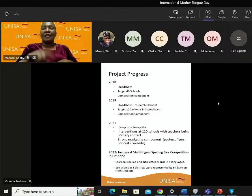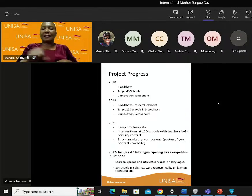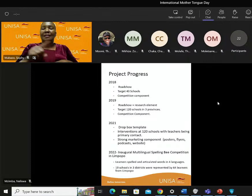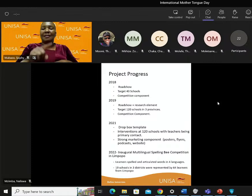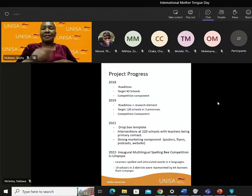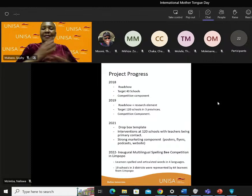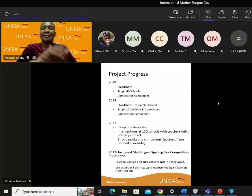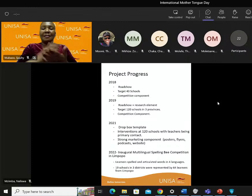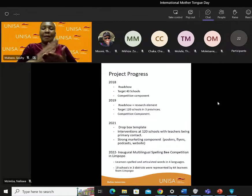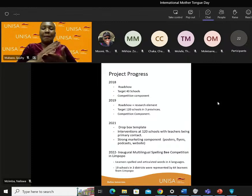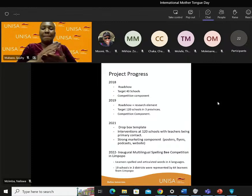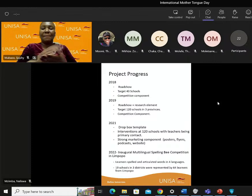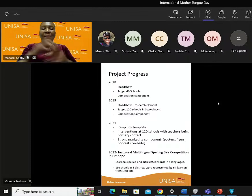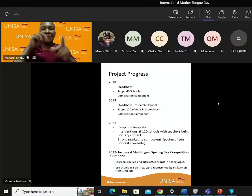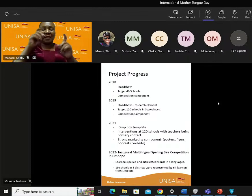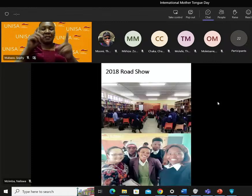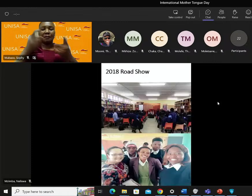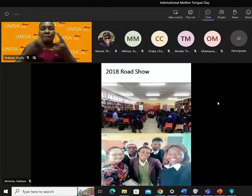road show.